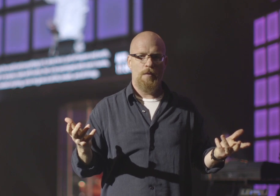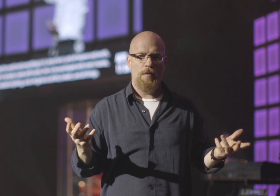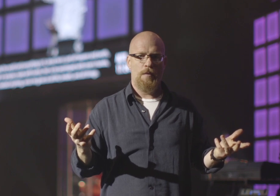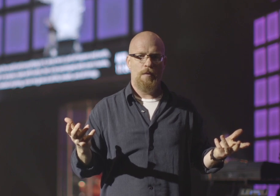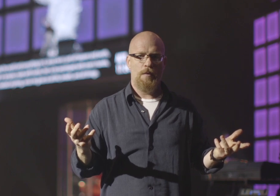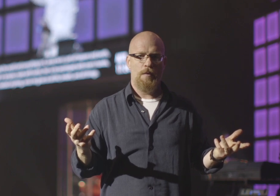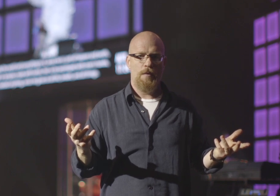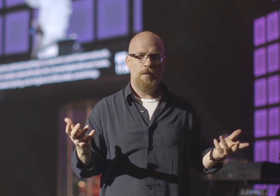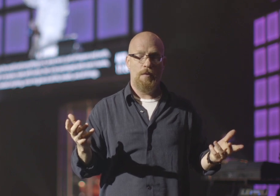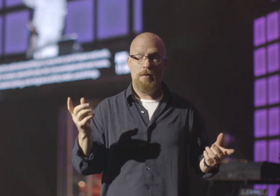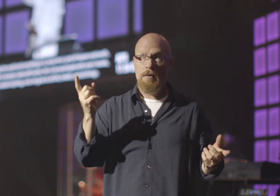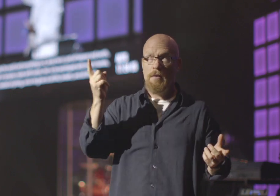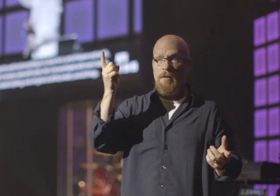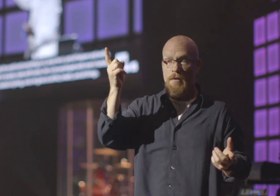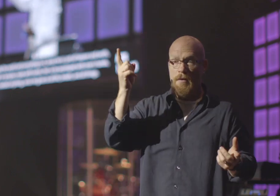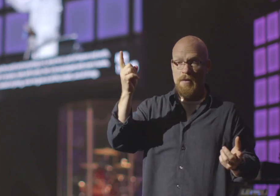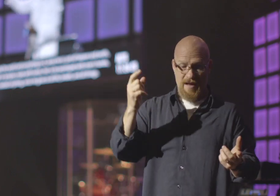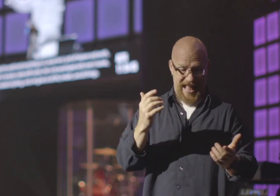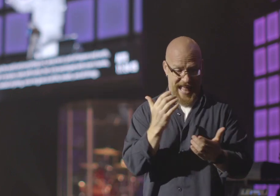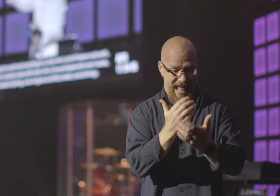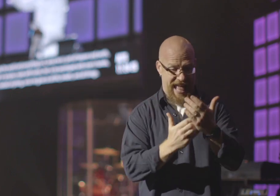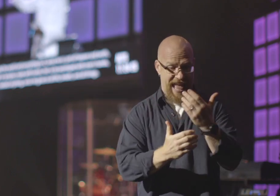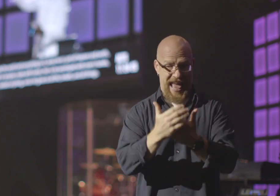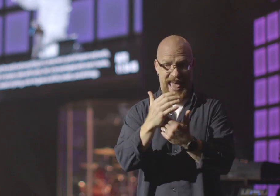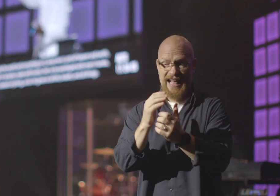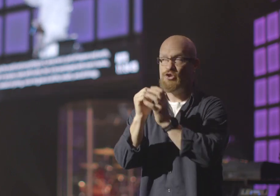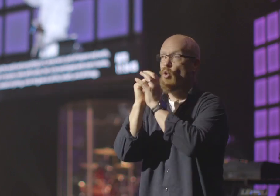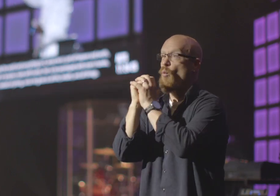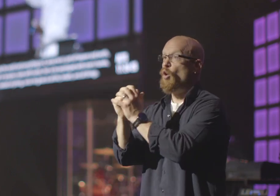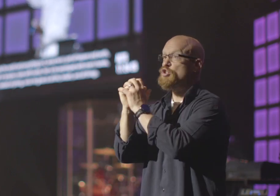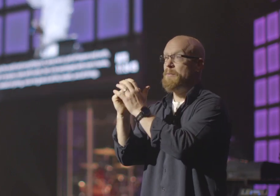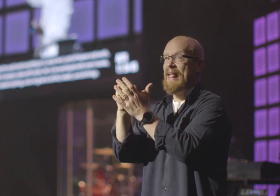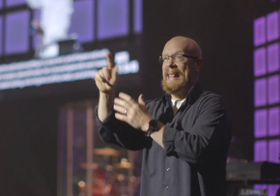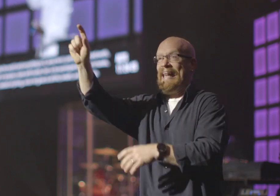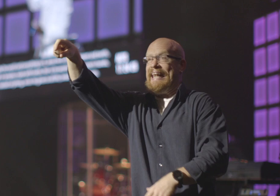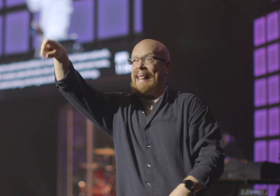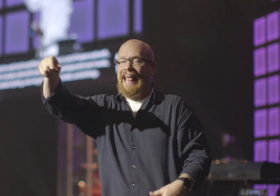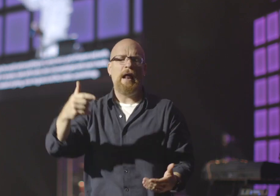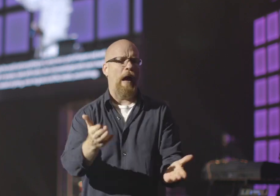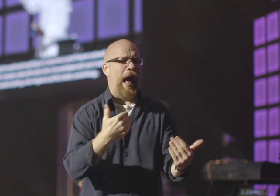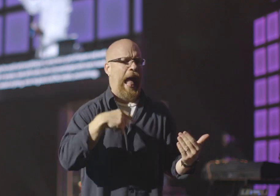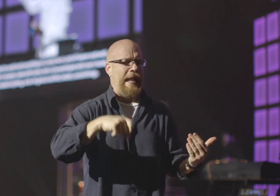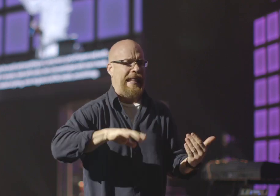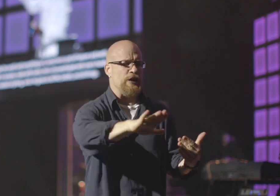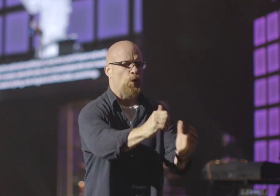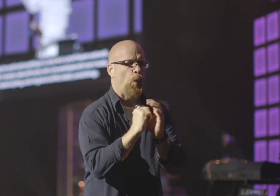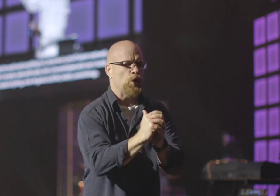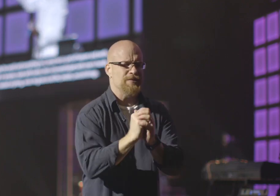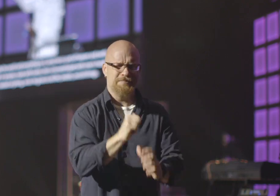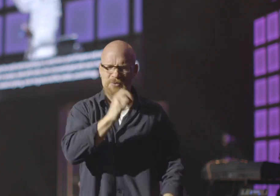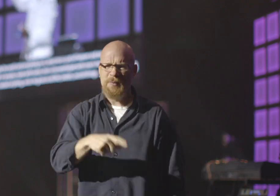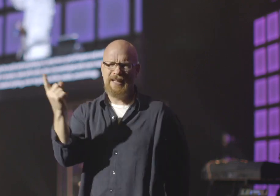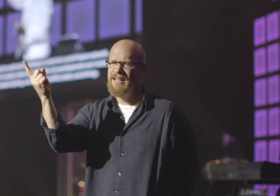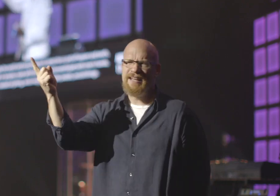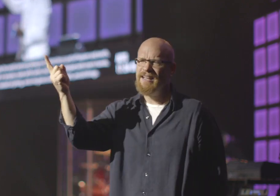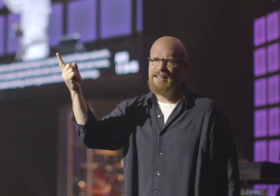he worshipped with men's hands as though he needed anything, since he gives to all life, breath,